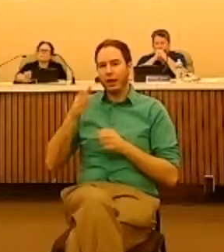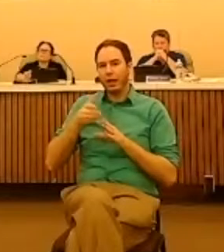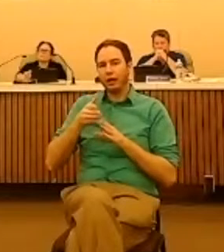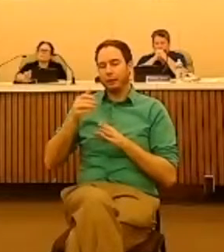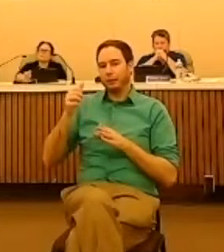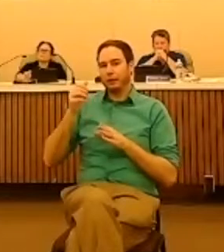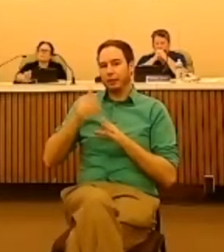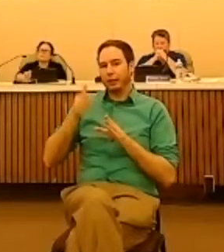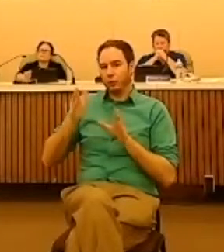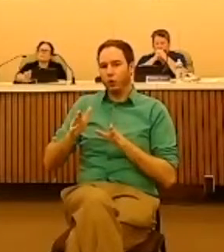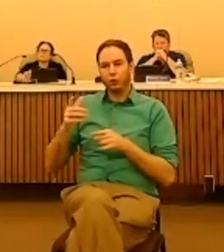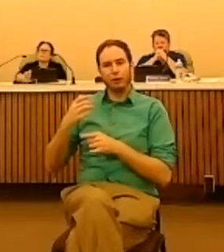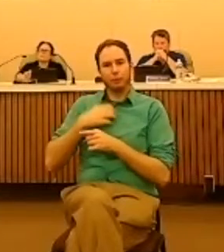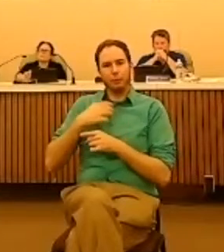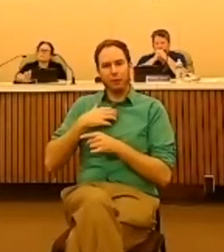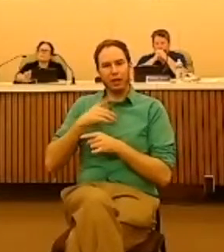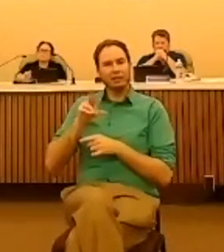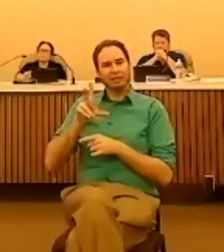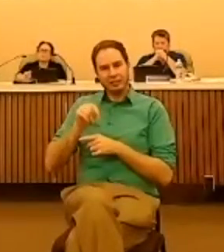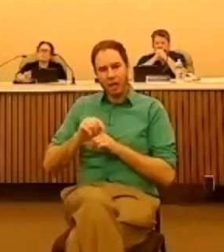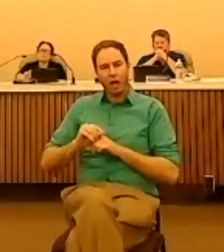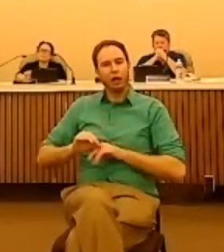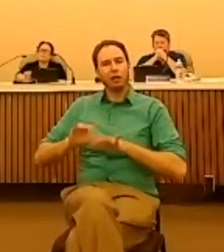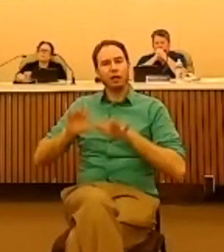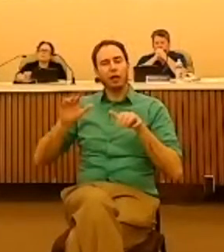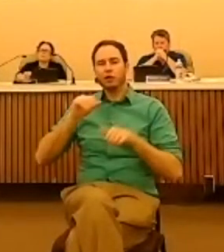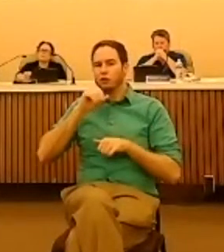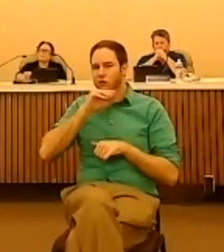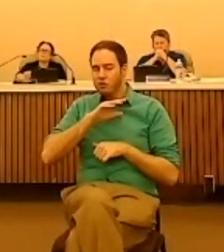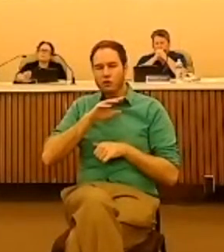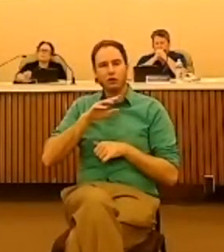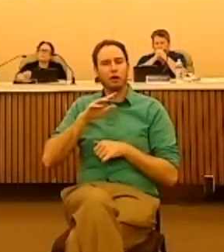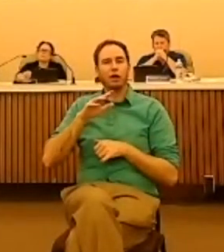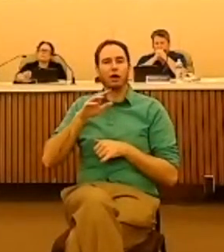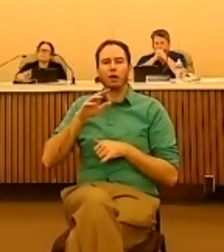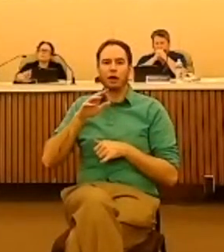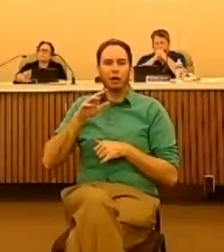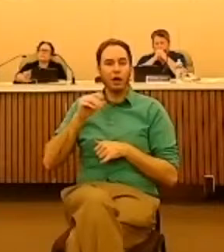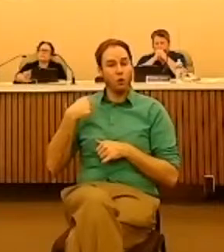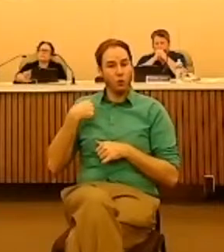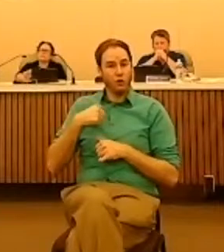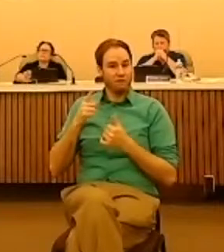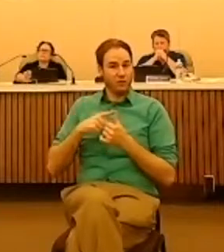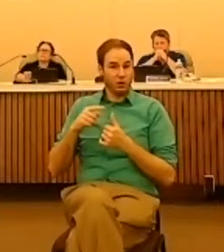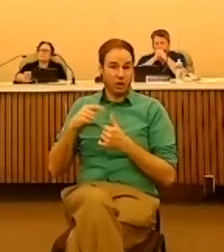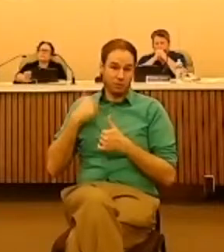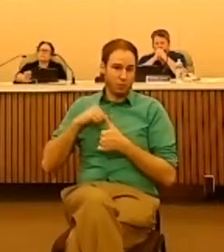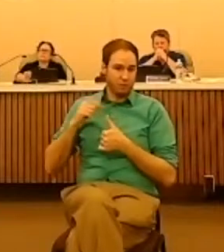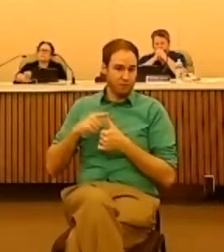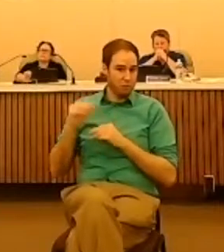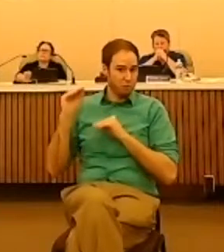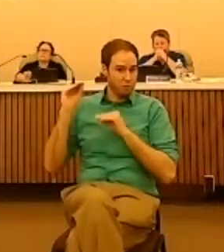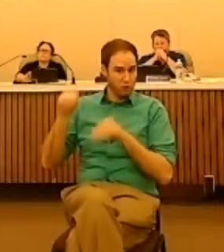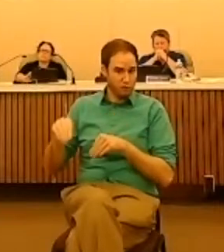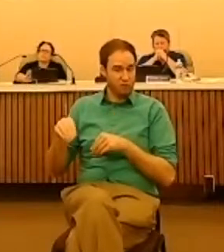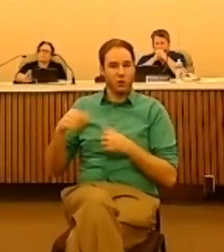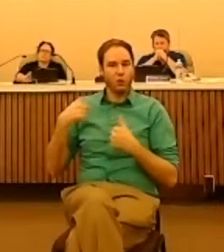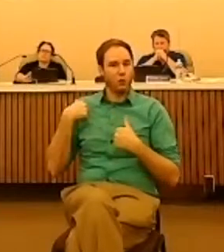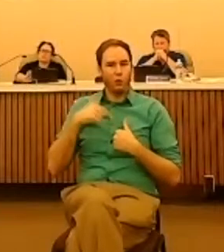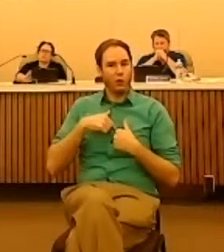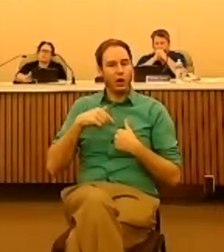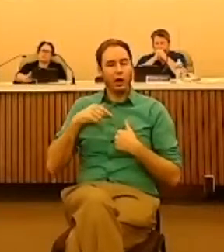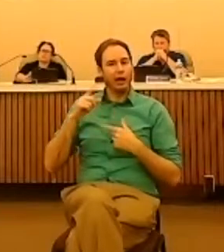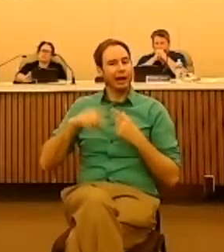complaining about getting covered with dust, dirt, debris. And when I first moved in there, we couldn't